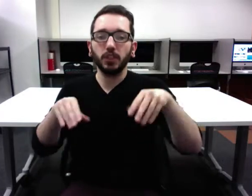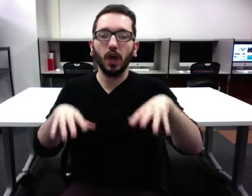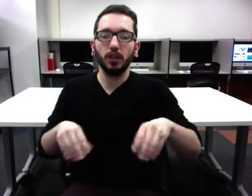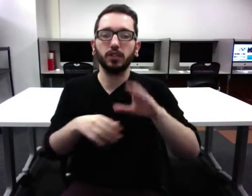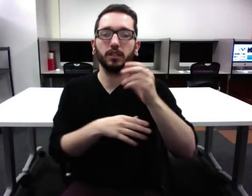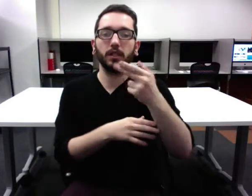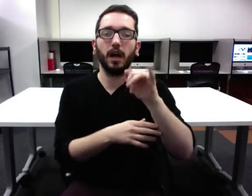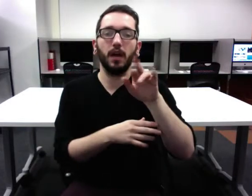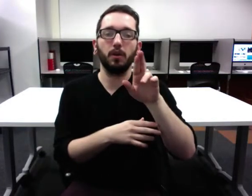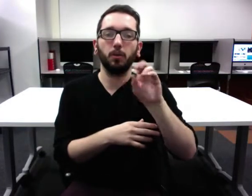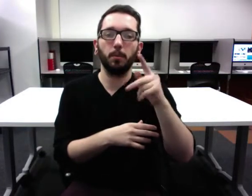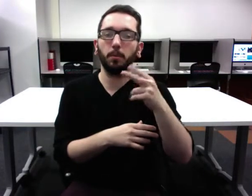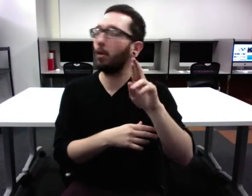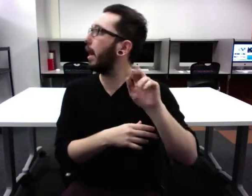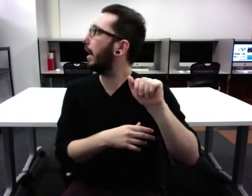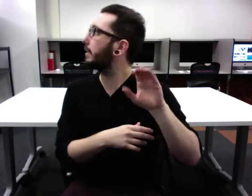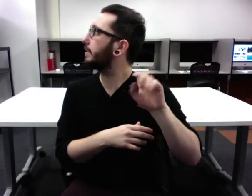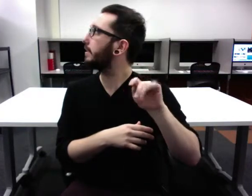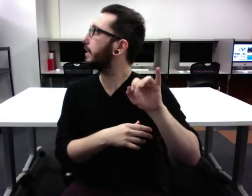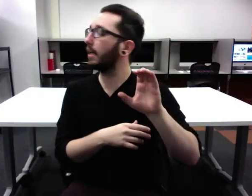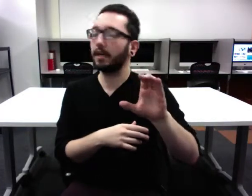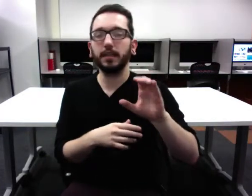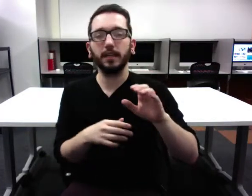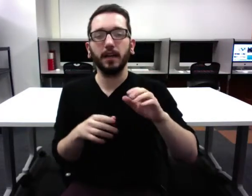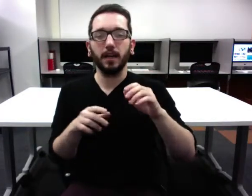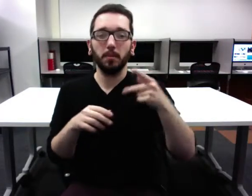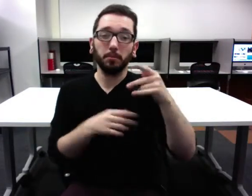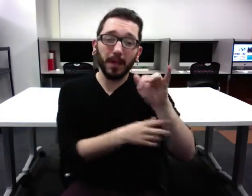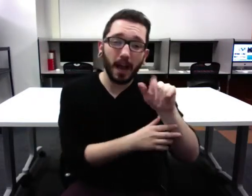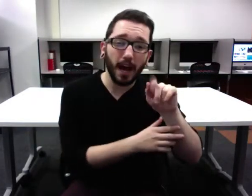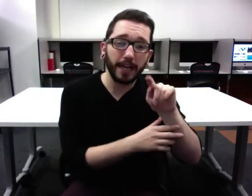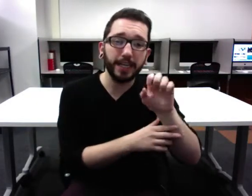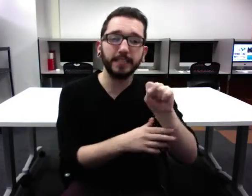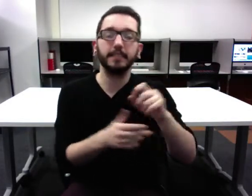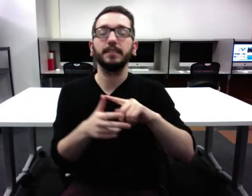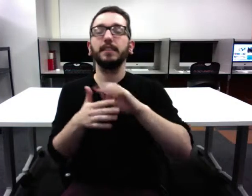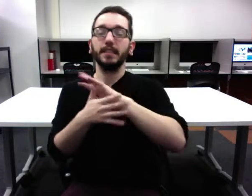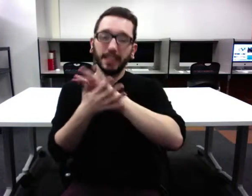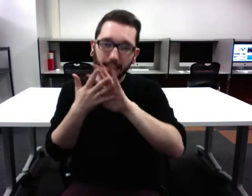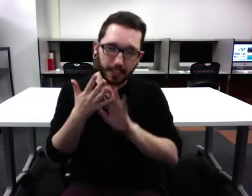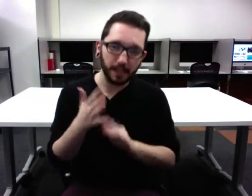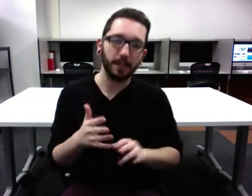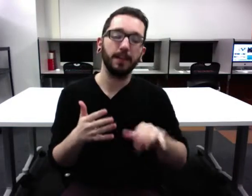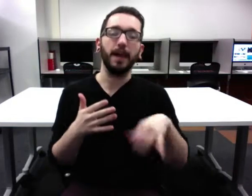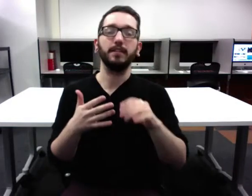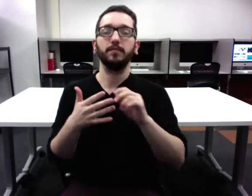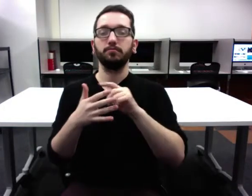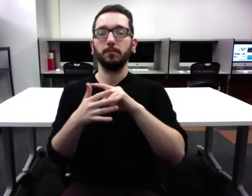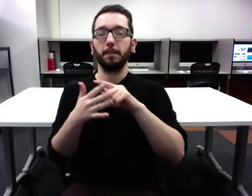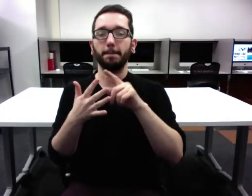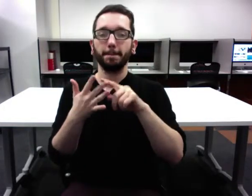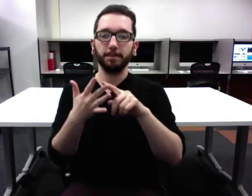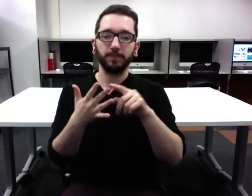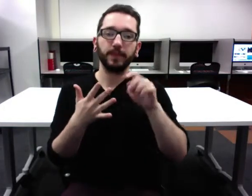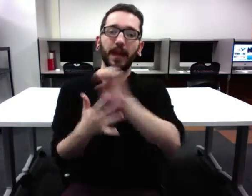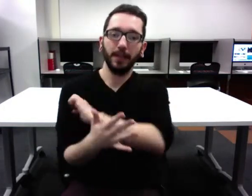chiropractic, Pilates, where there's movement involved or manipulation of the body. And energy medicine, which is a